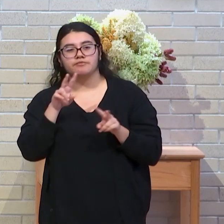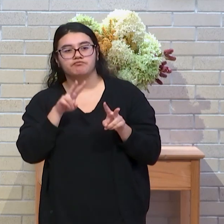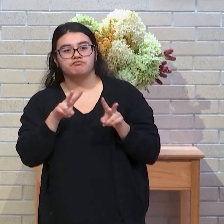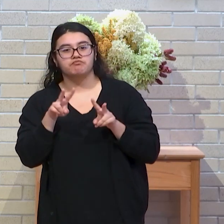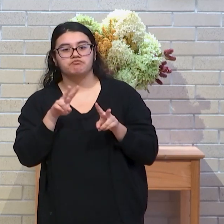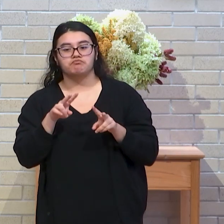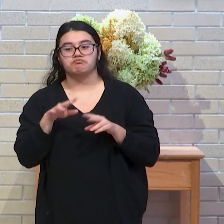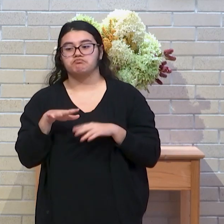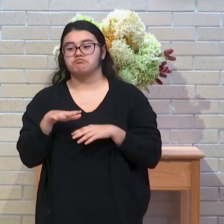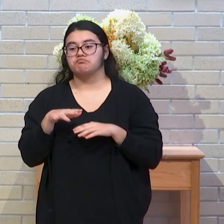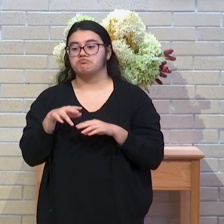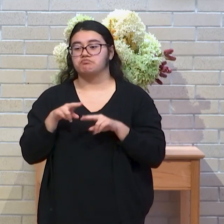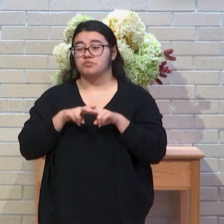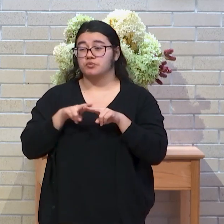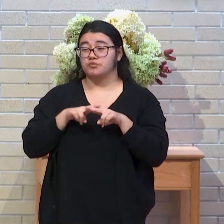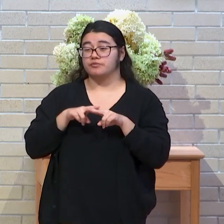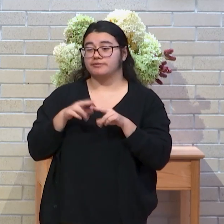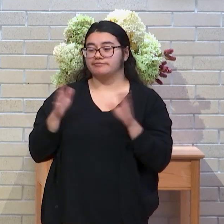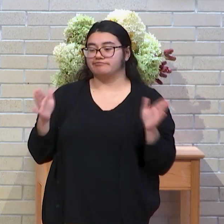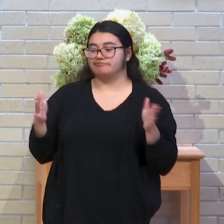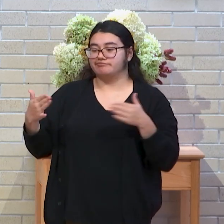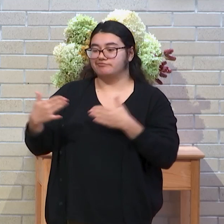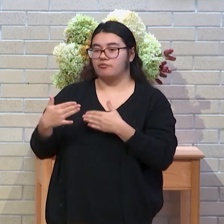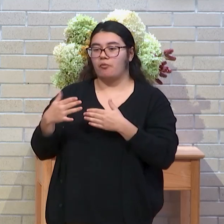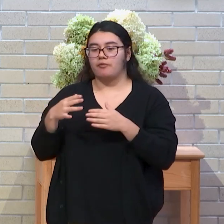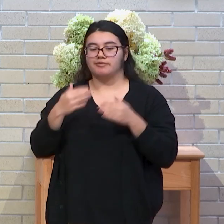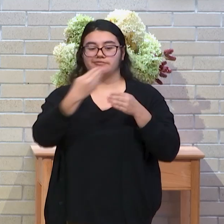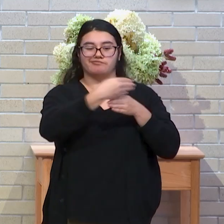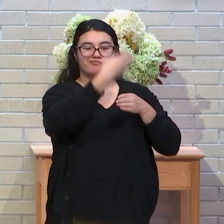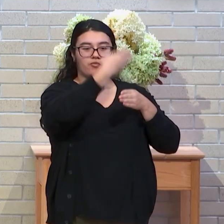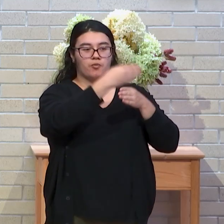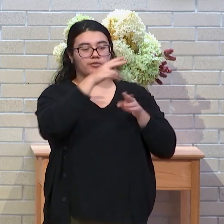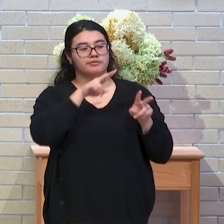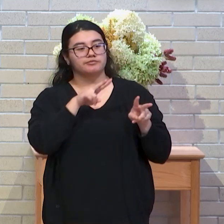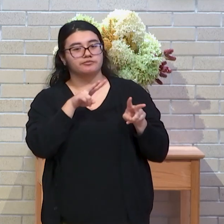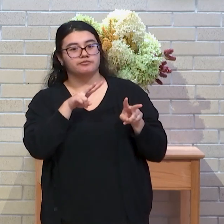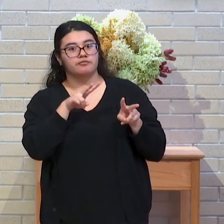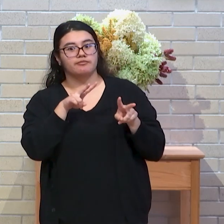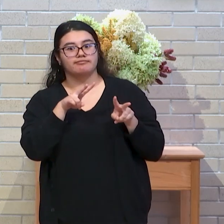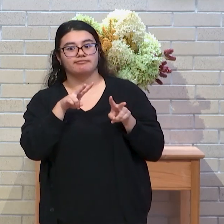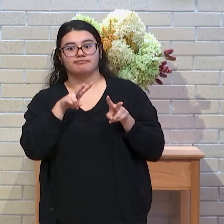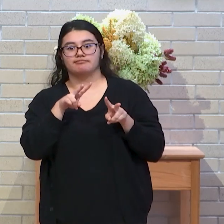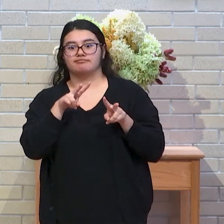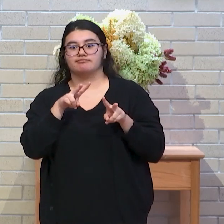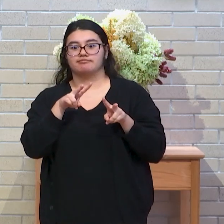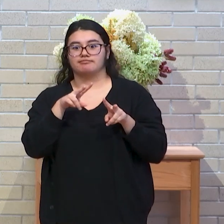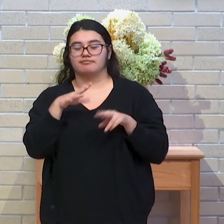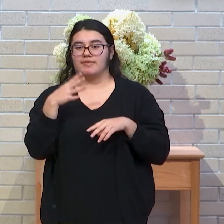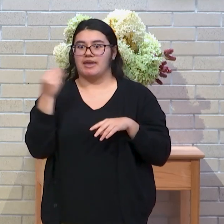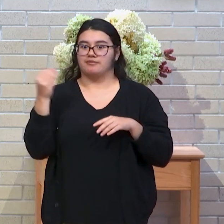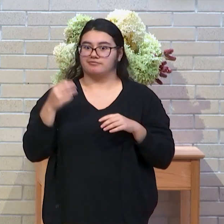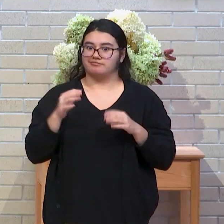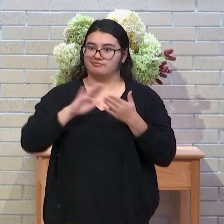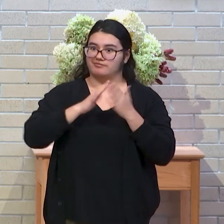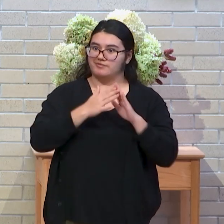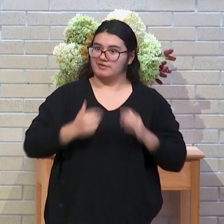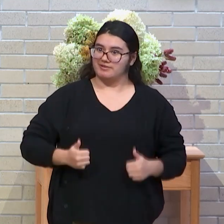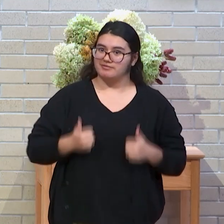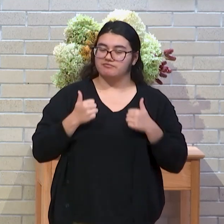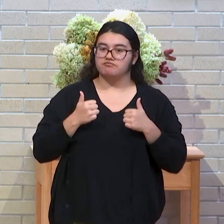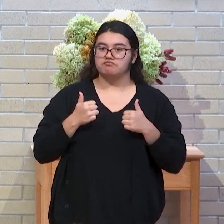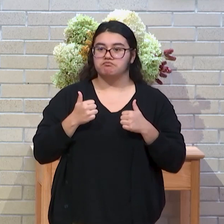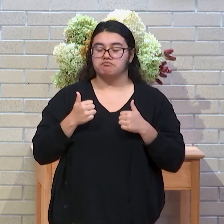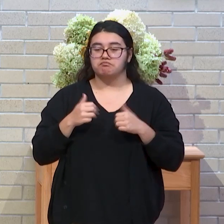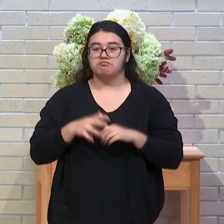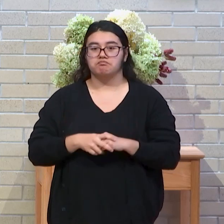in one city. This change in scenery was exciting, since it offered us a glimpse of what we were going to experience on service. The train made stops in some